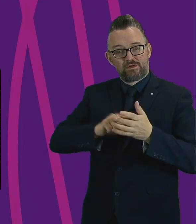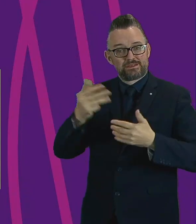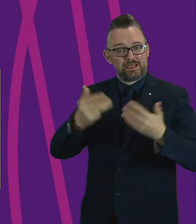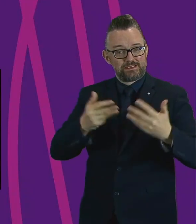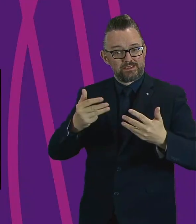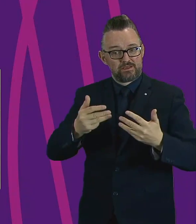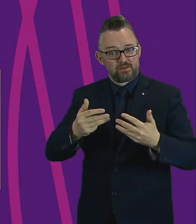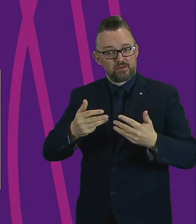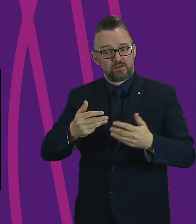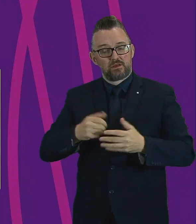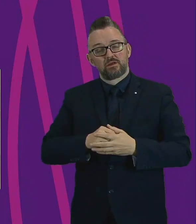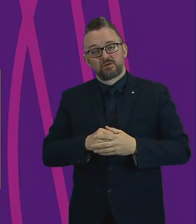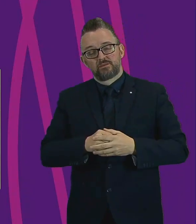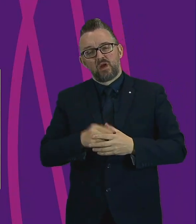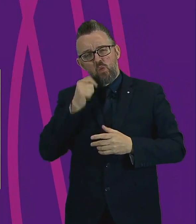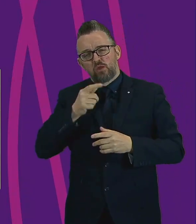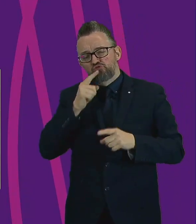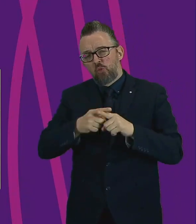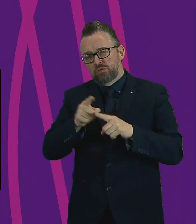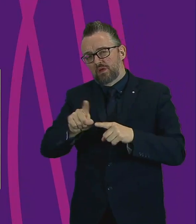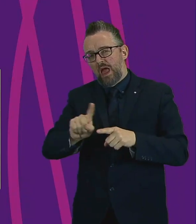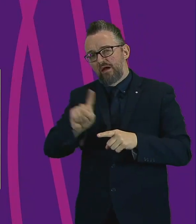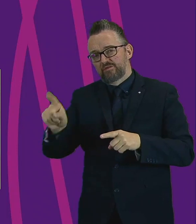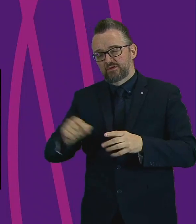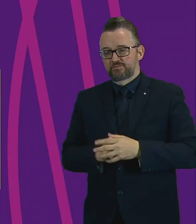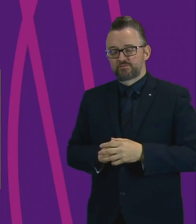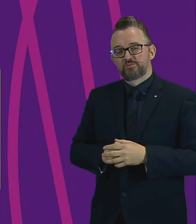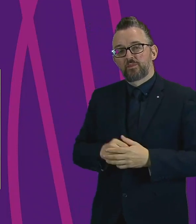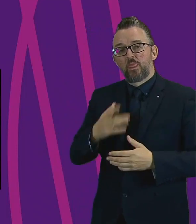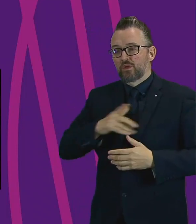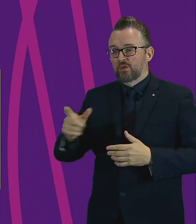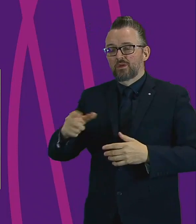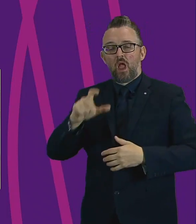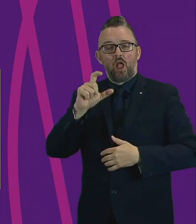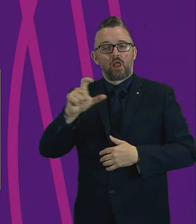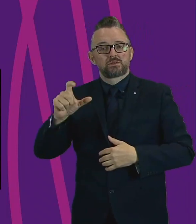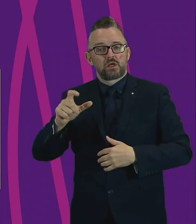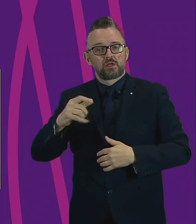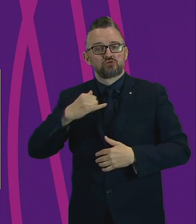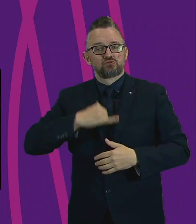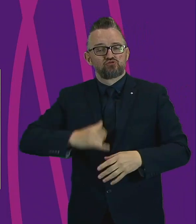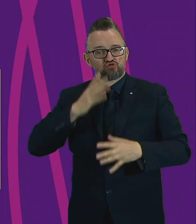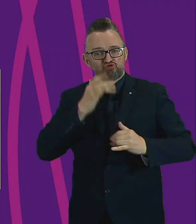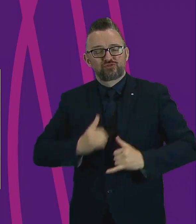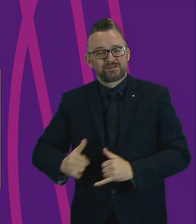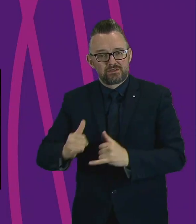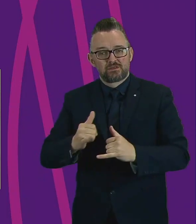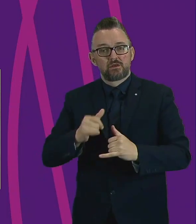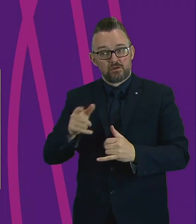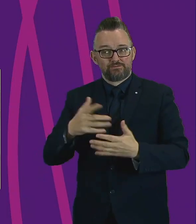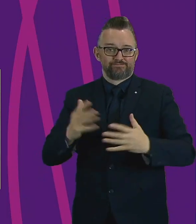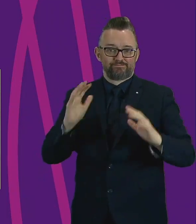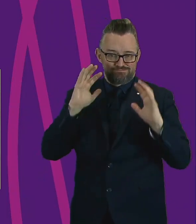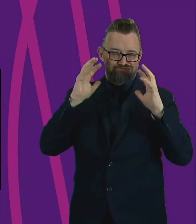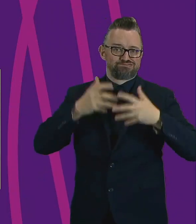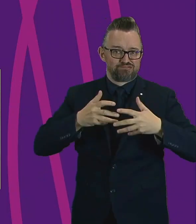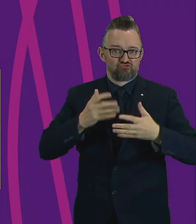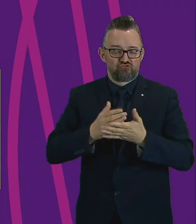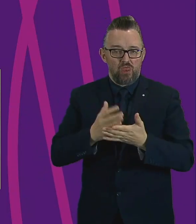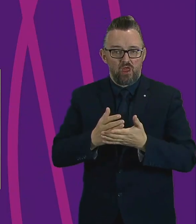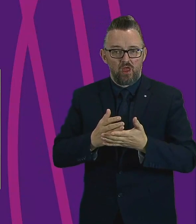will return to that point later. Resuming cancer screening and all cancer treatments is a key area of concern and was the main topic